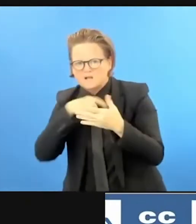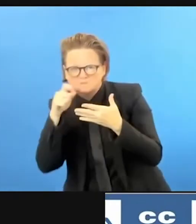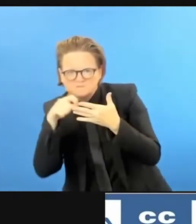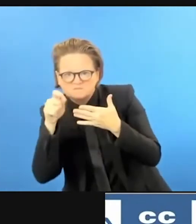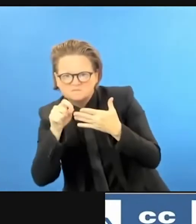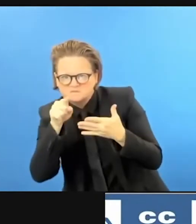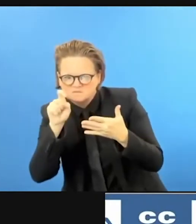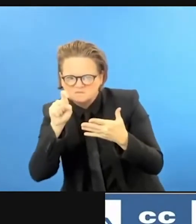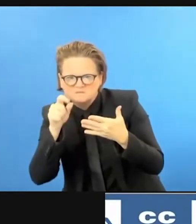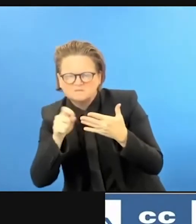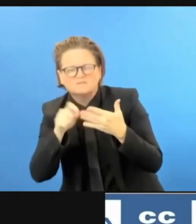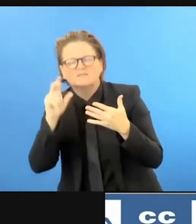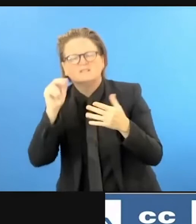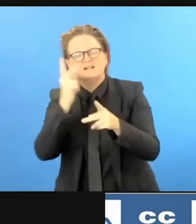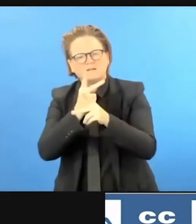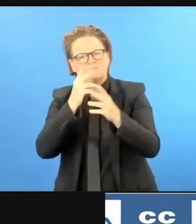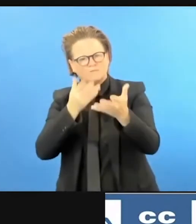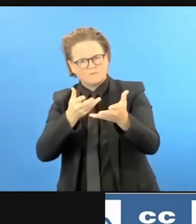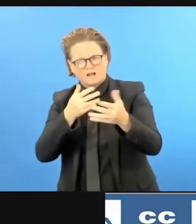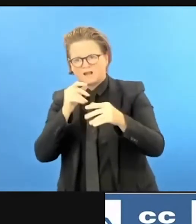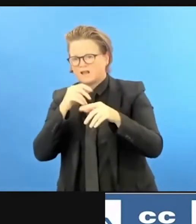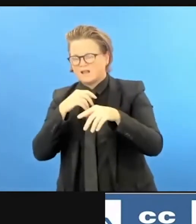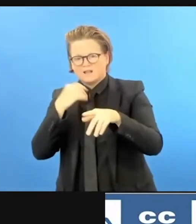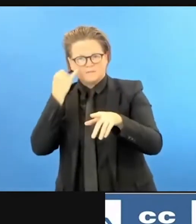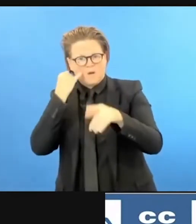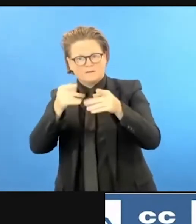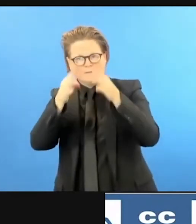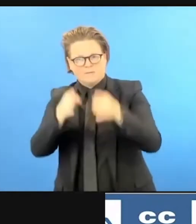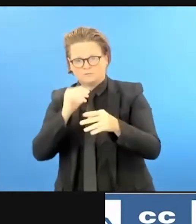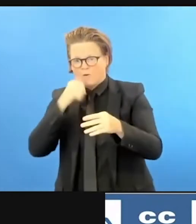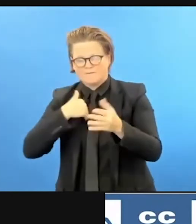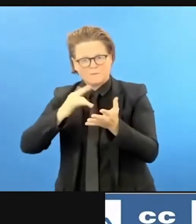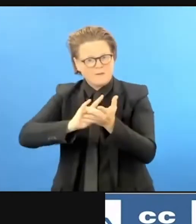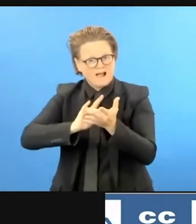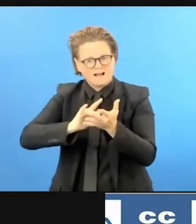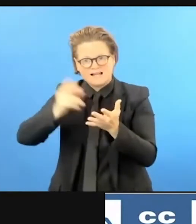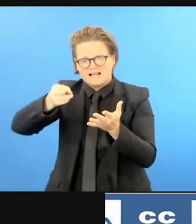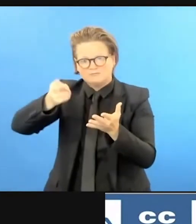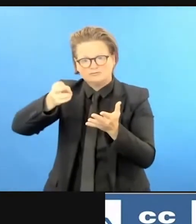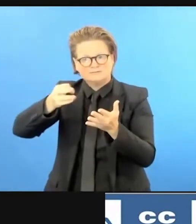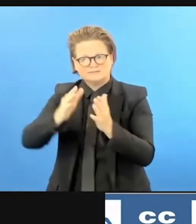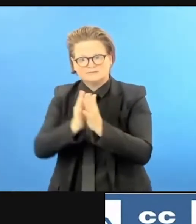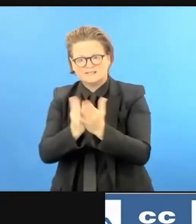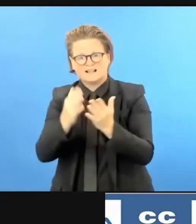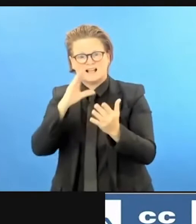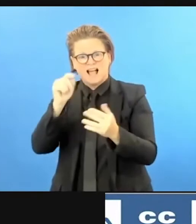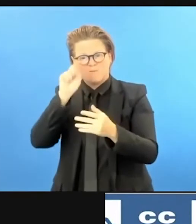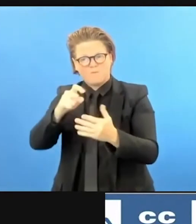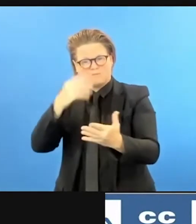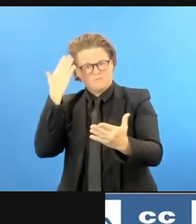to patients' medical records, they should not require proof of diagnosis and/or disability, and that reliance